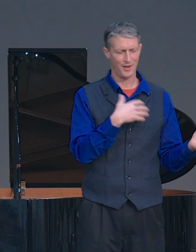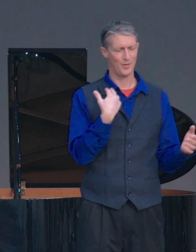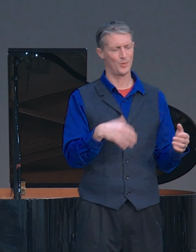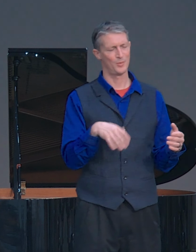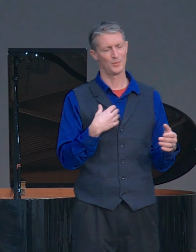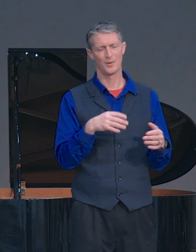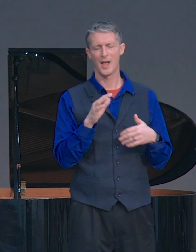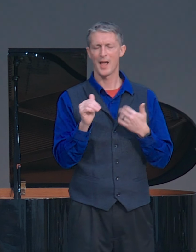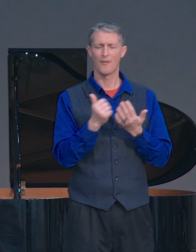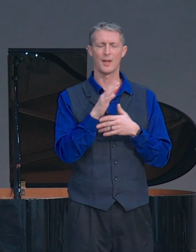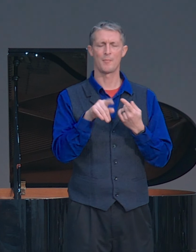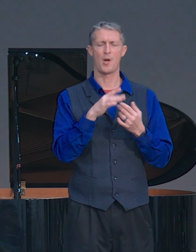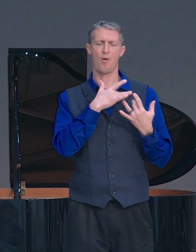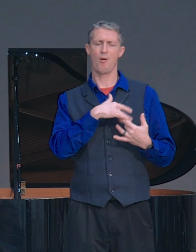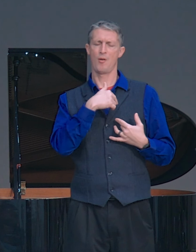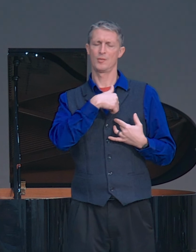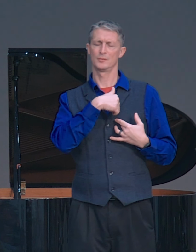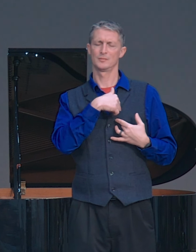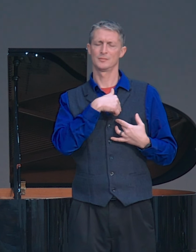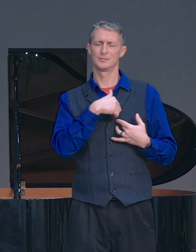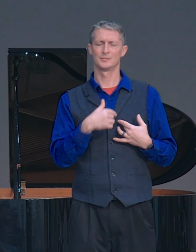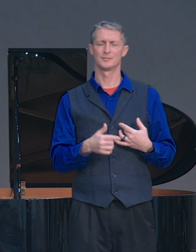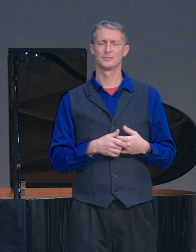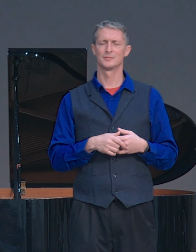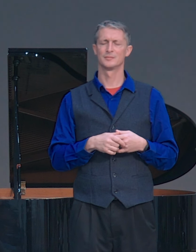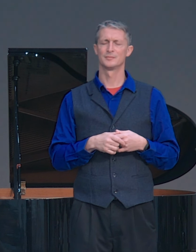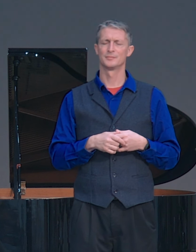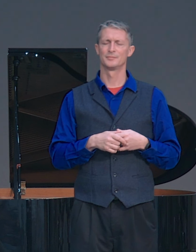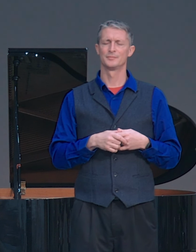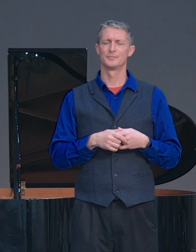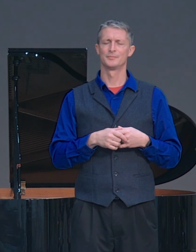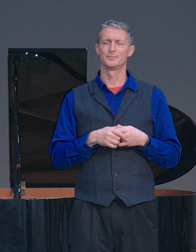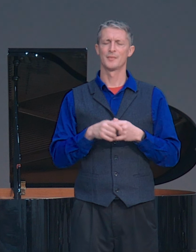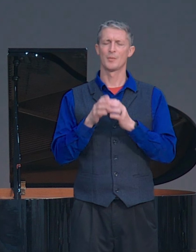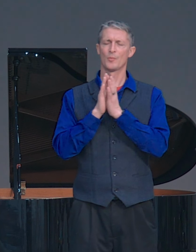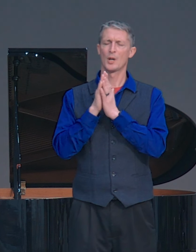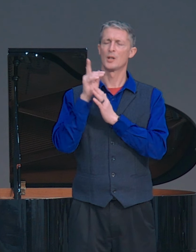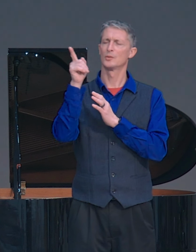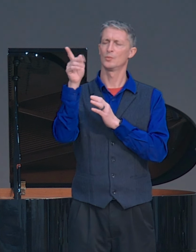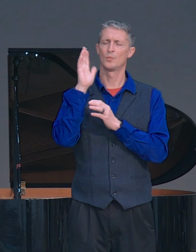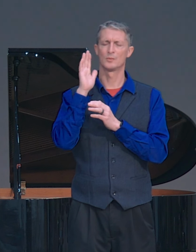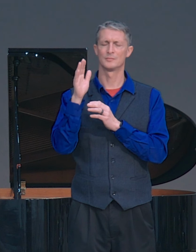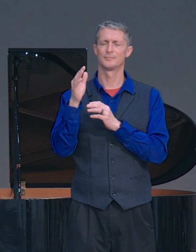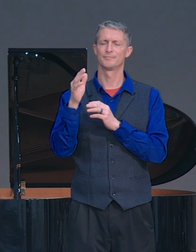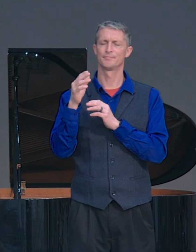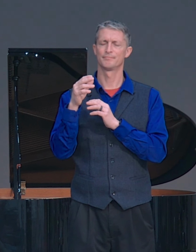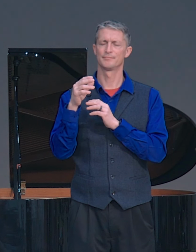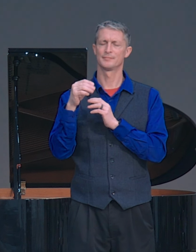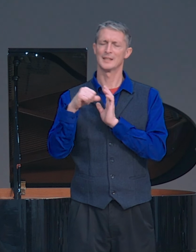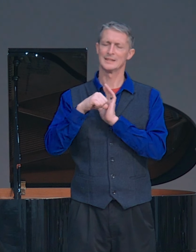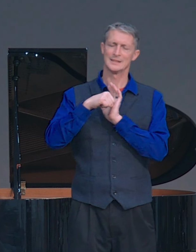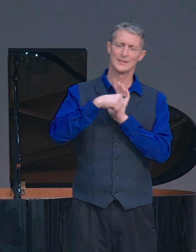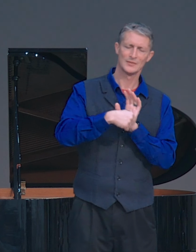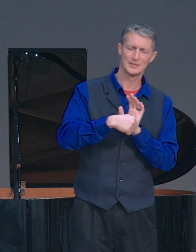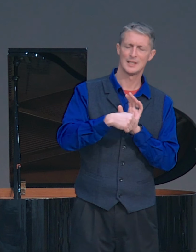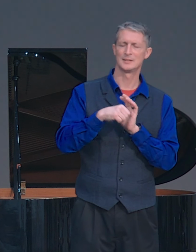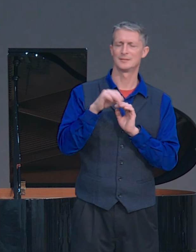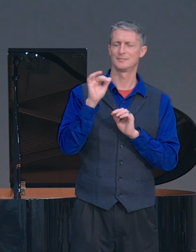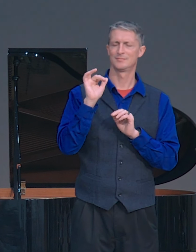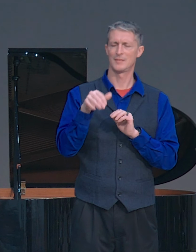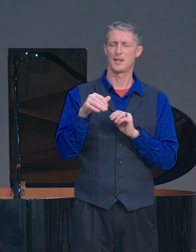Father, I pray that you would impress that upon all of us this morning. For those of us who